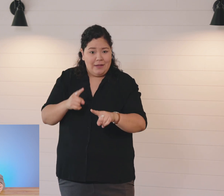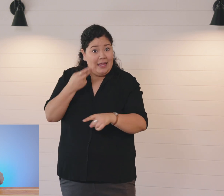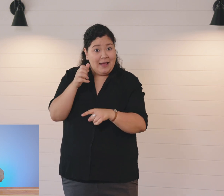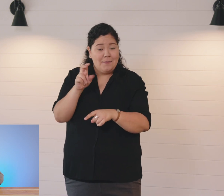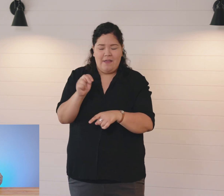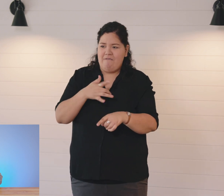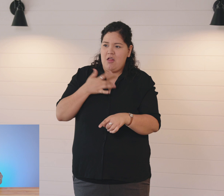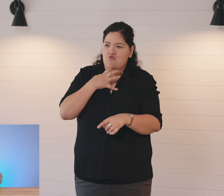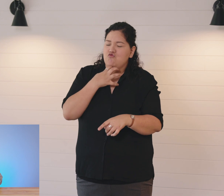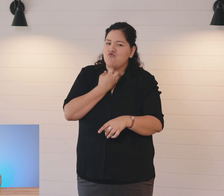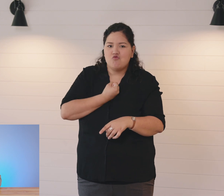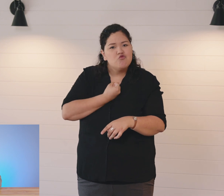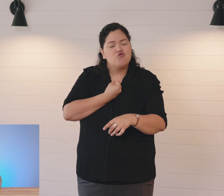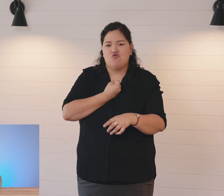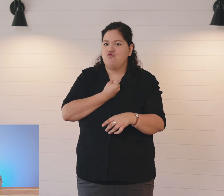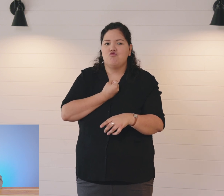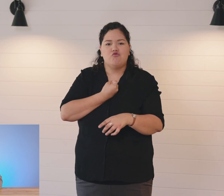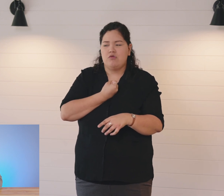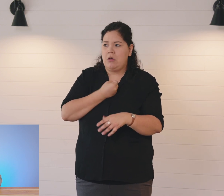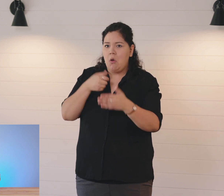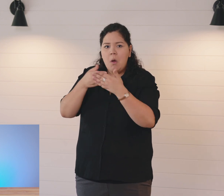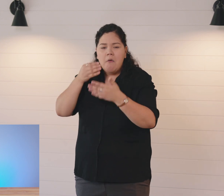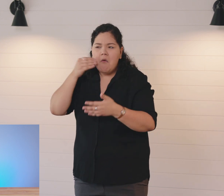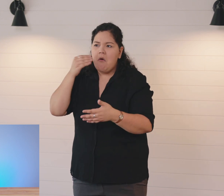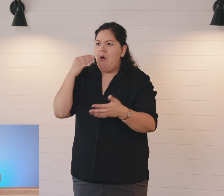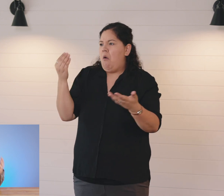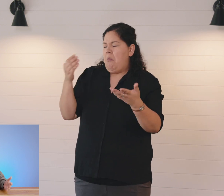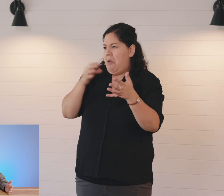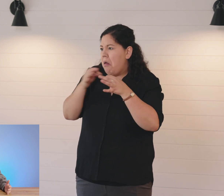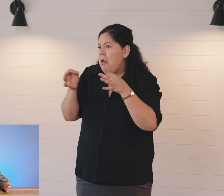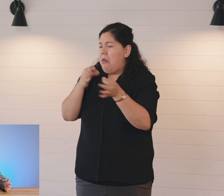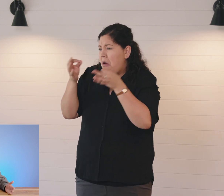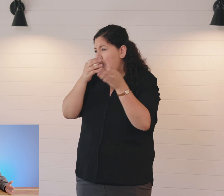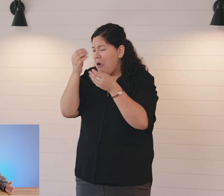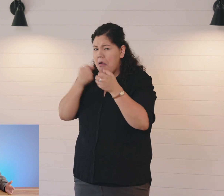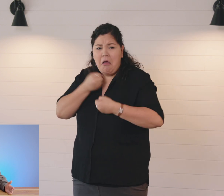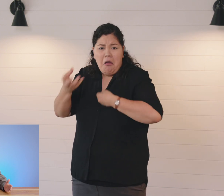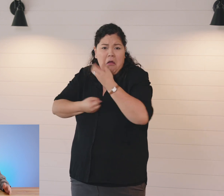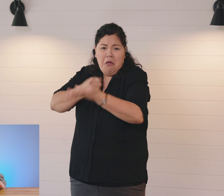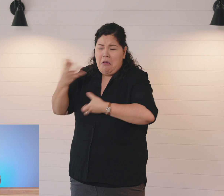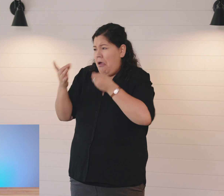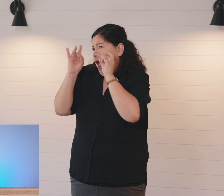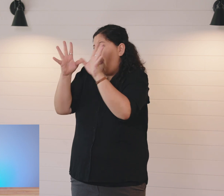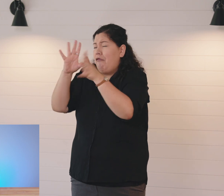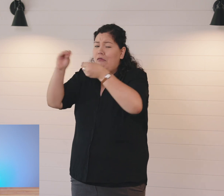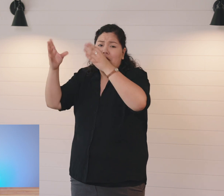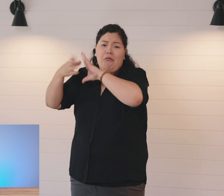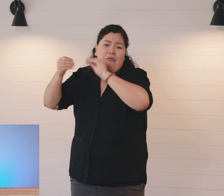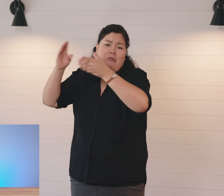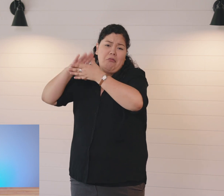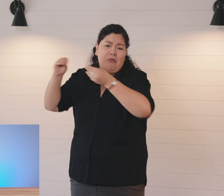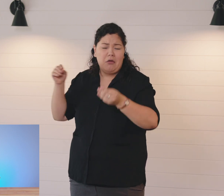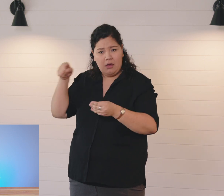humiliated. So he covers his face. He gets home, probably in tears. He says, "Oh my goodness, do you know what's happened? It's been terrible." Tells his wife Zeresh